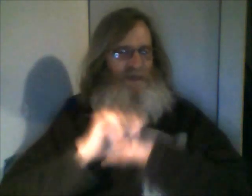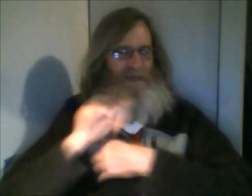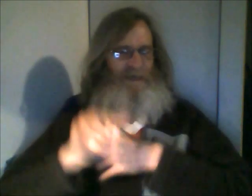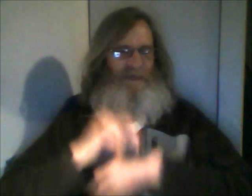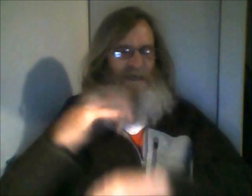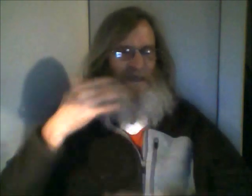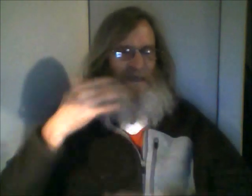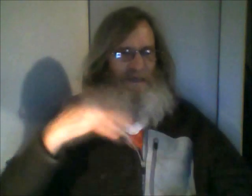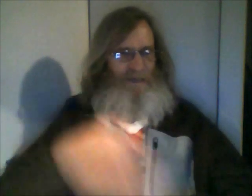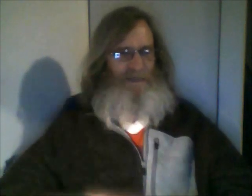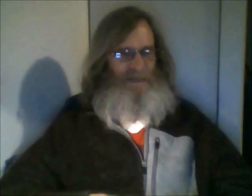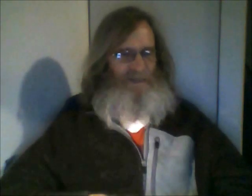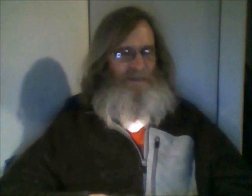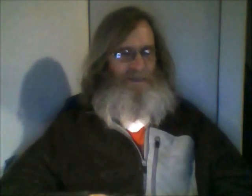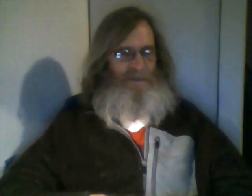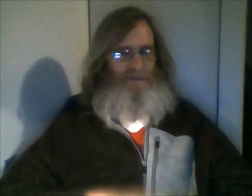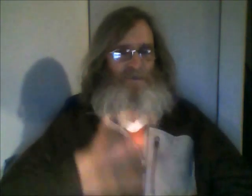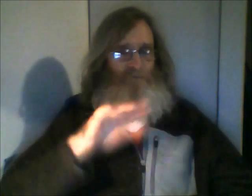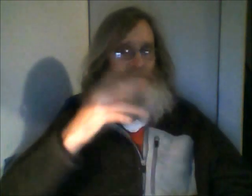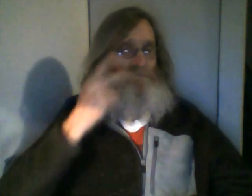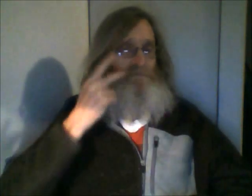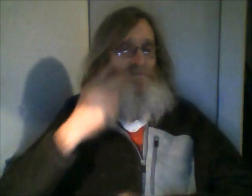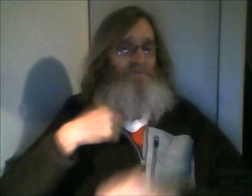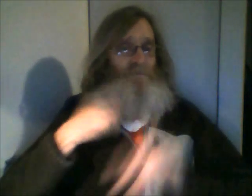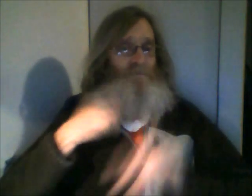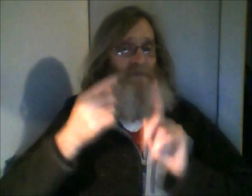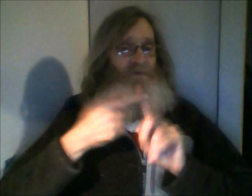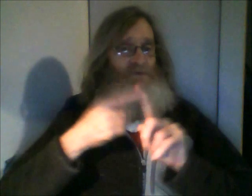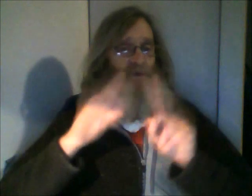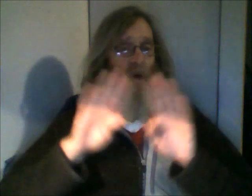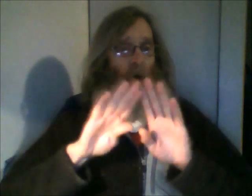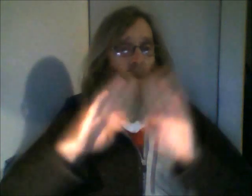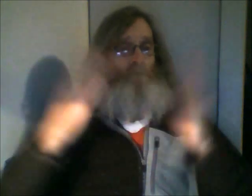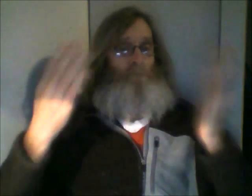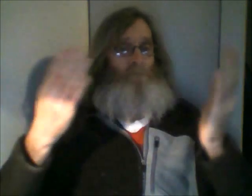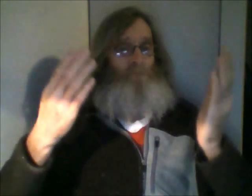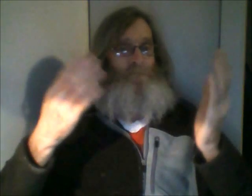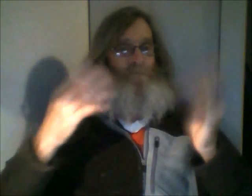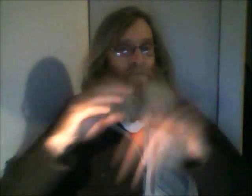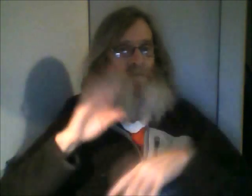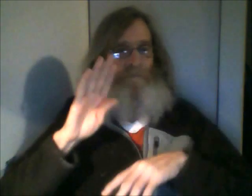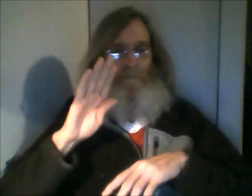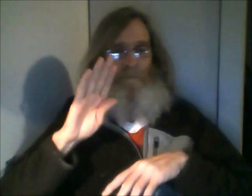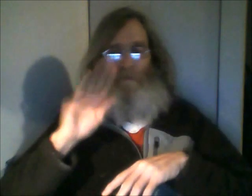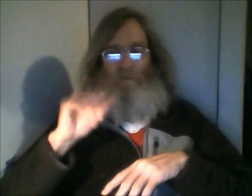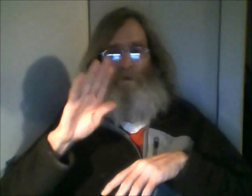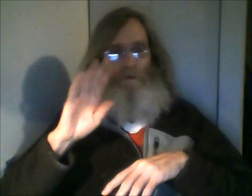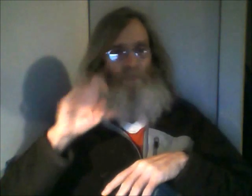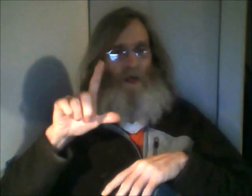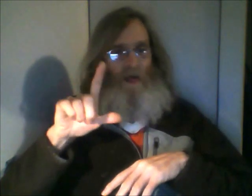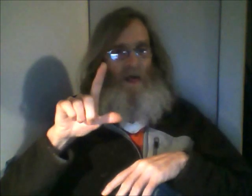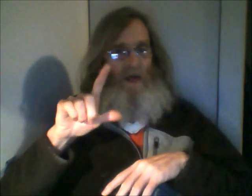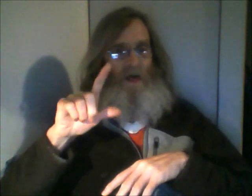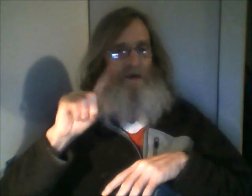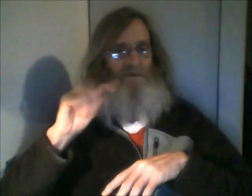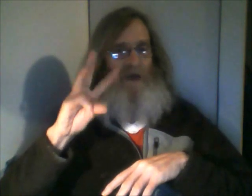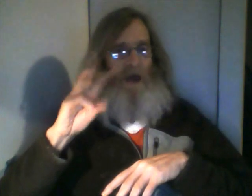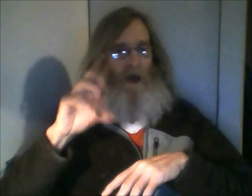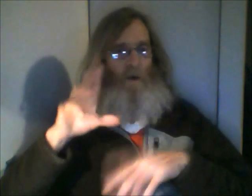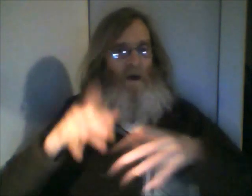chewiest of desserts. Listerine total care gives you 2 times better protection against early gum disease. Be bold at the dinner table. Bring out